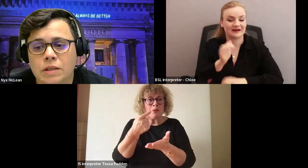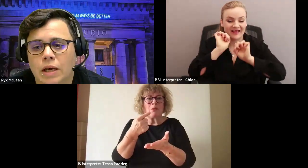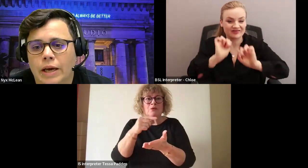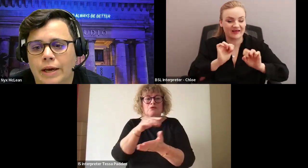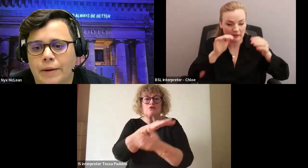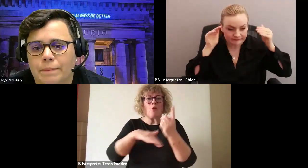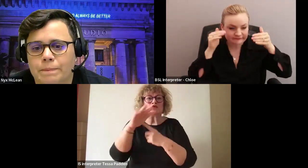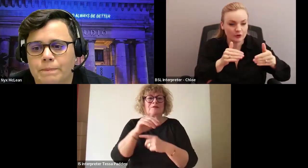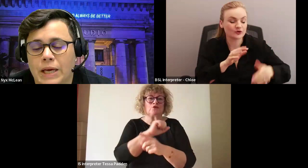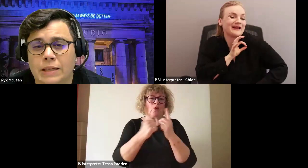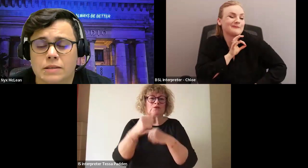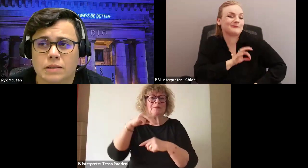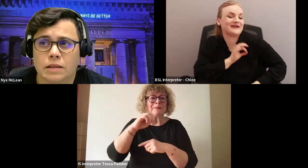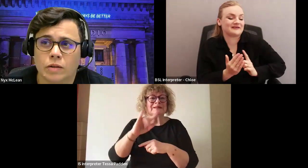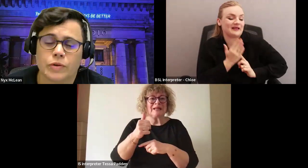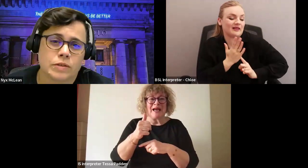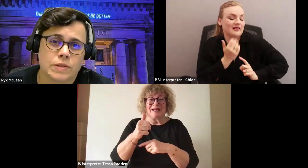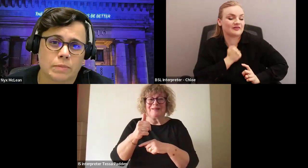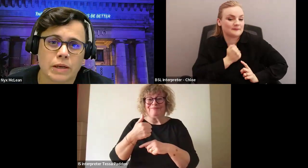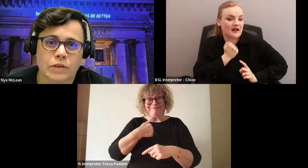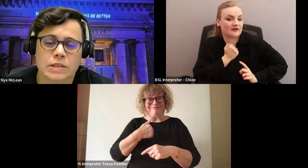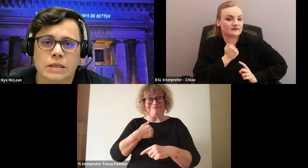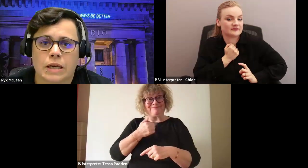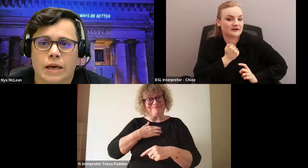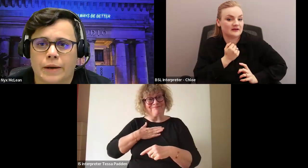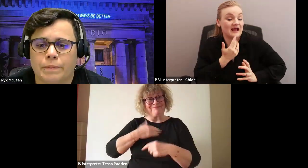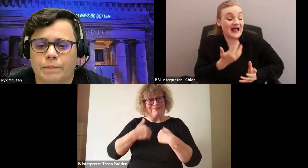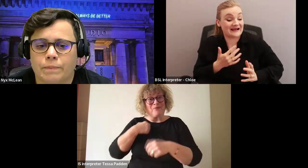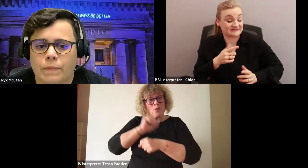benefit, and those interests that benefit,